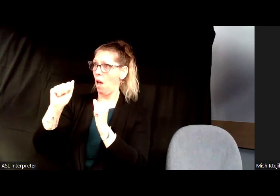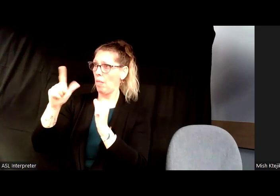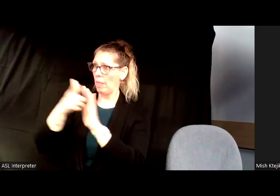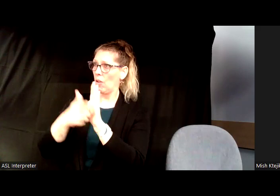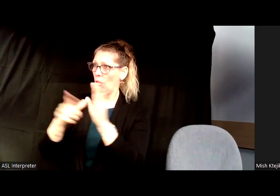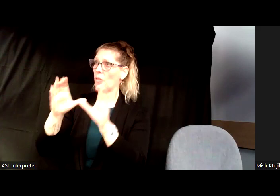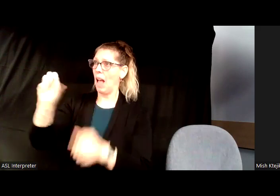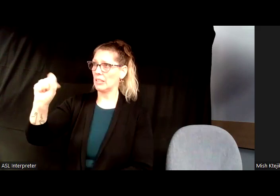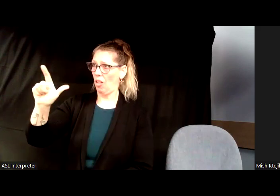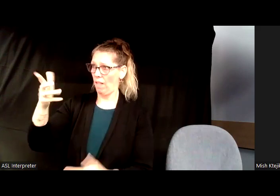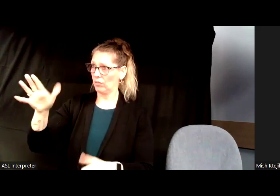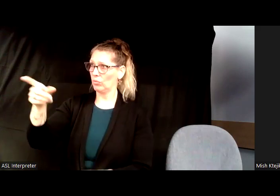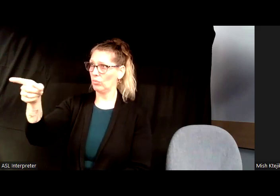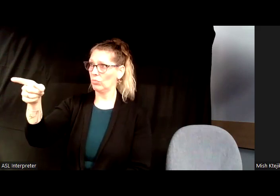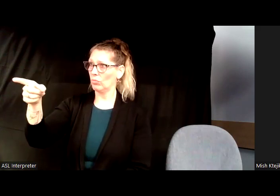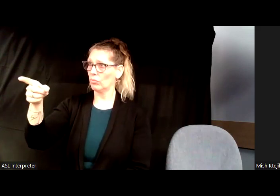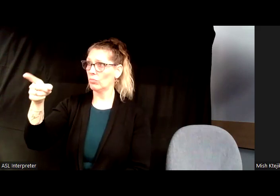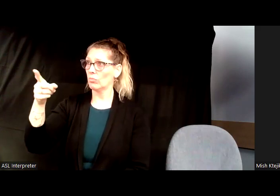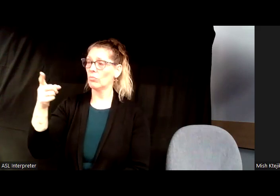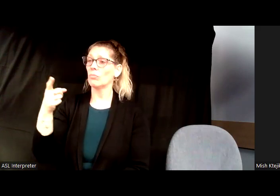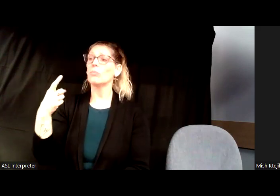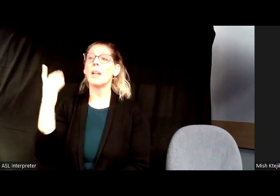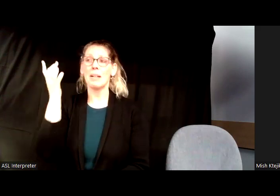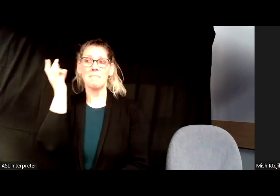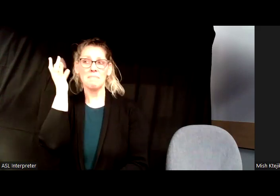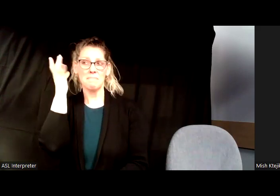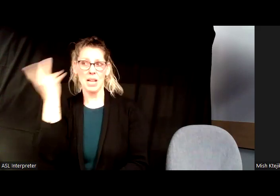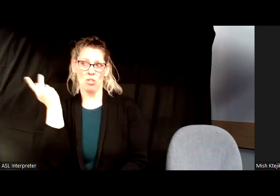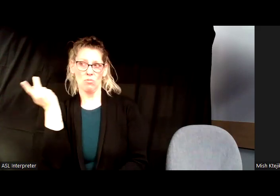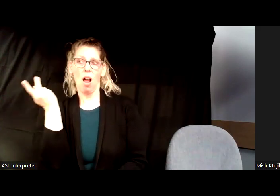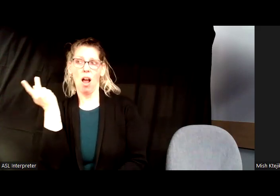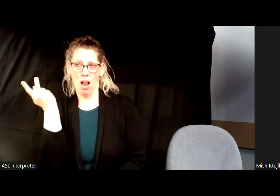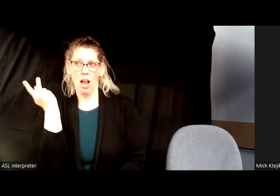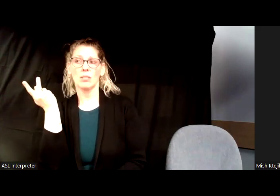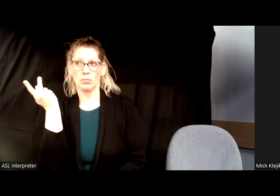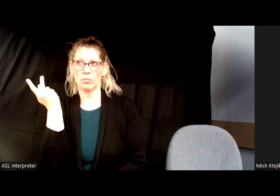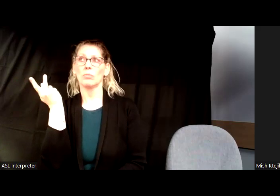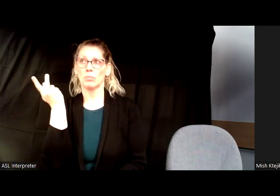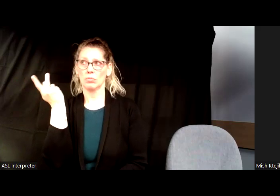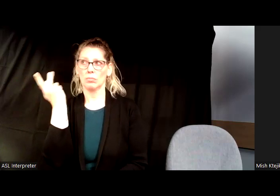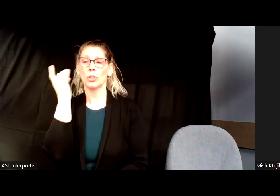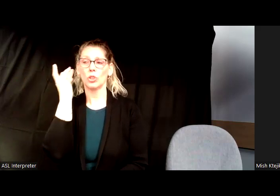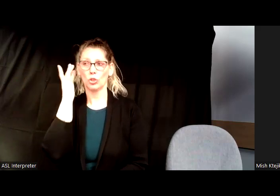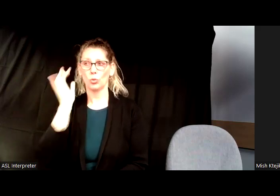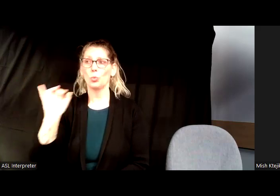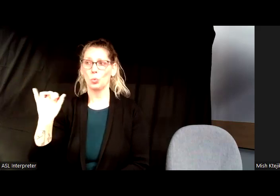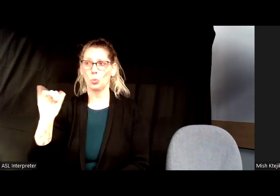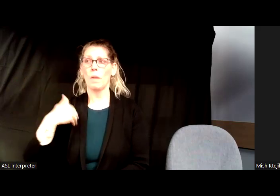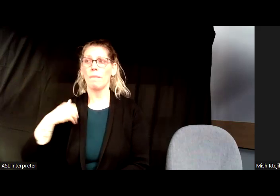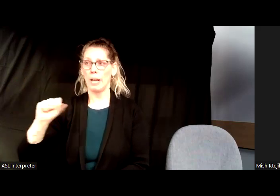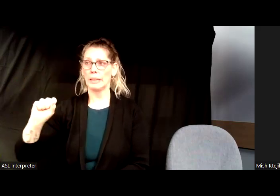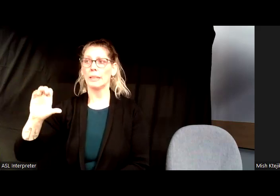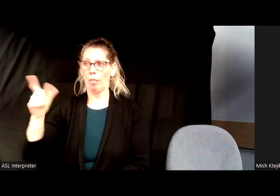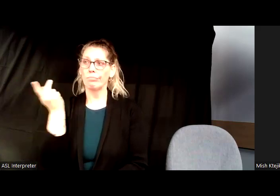Yeah. SCL. Here in the room. Colleen saying no, Mitch tonight. Mitch as well, that's her SCL.